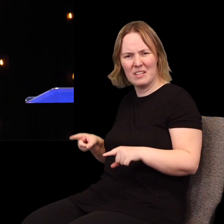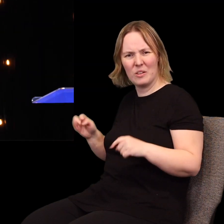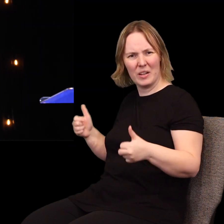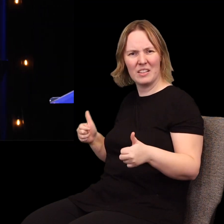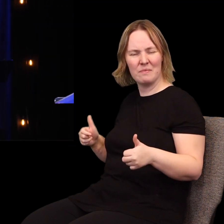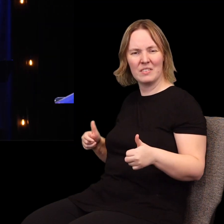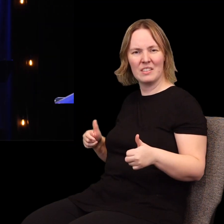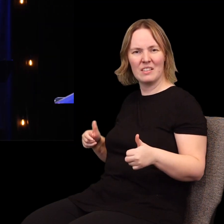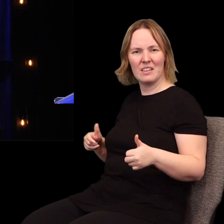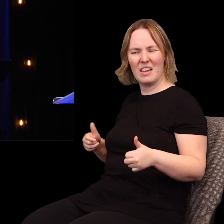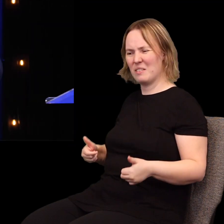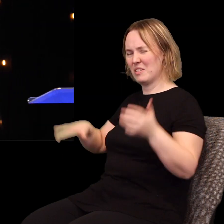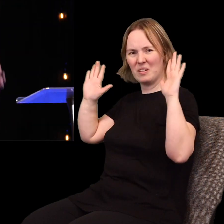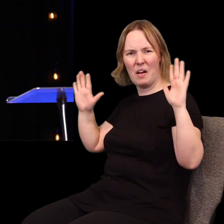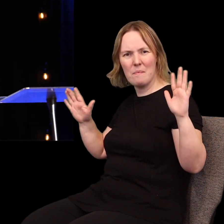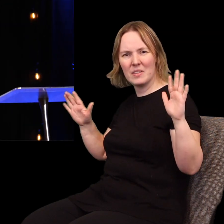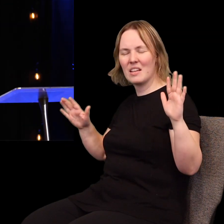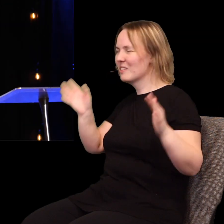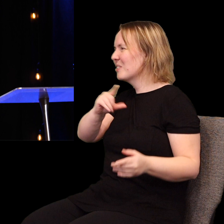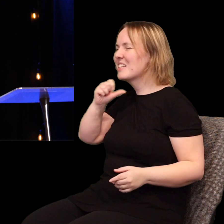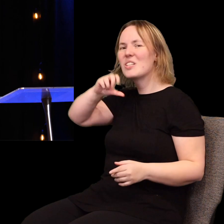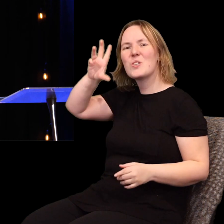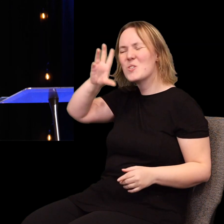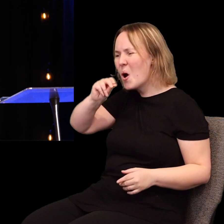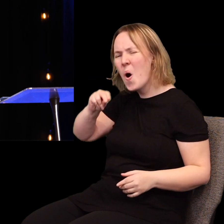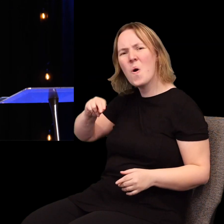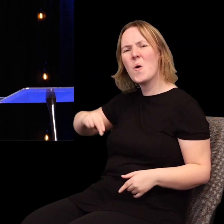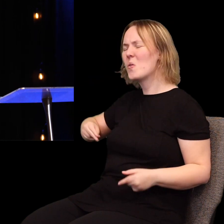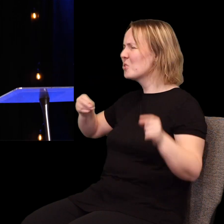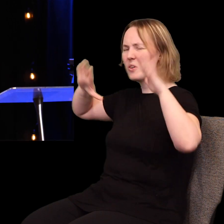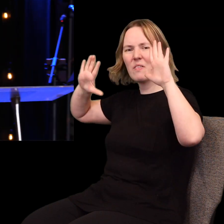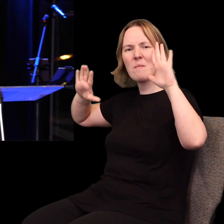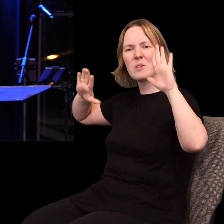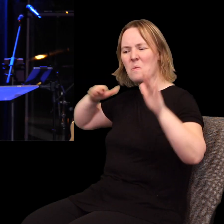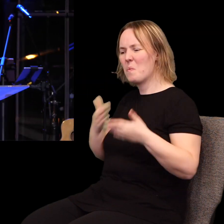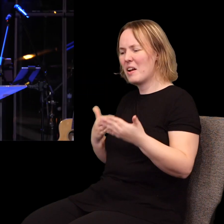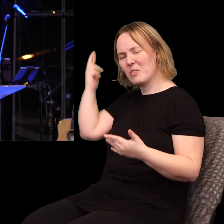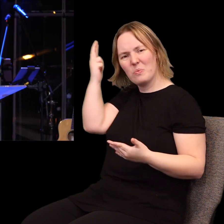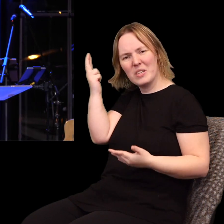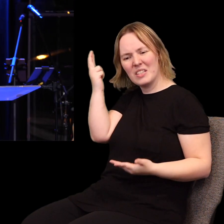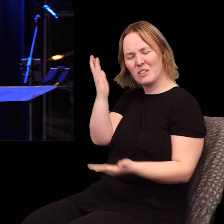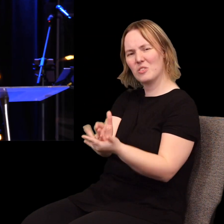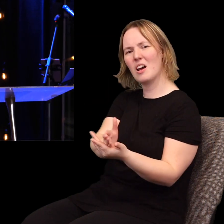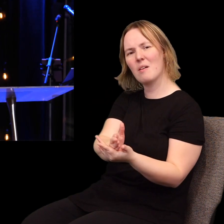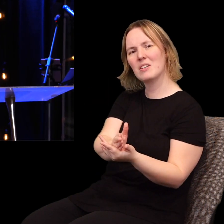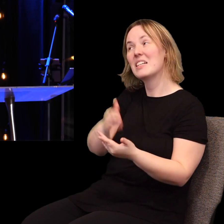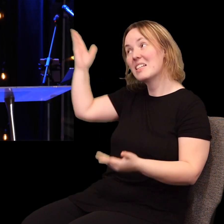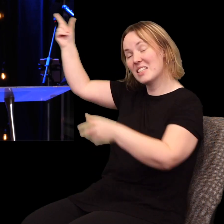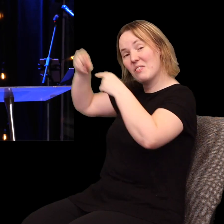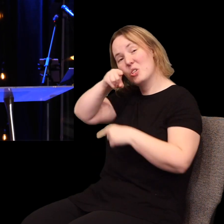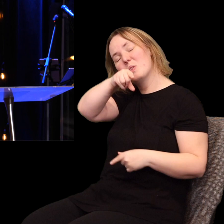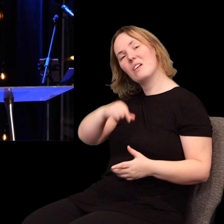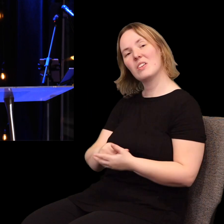we just tend to give up. And the Lord says, don't give up. Whatever the reason may be that has shut you down, I want you to understand I've given you